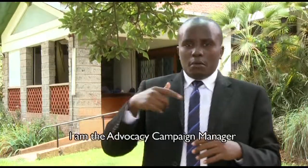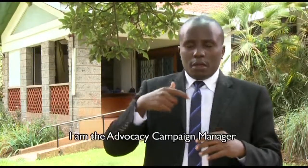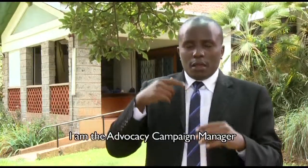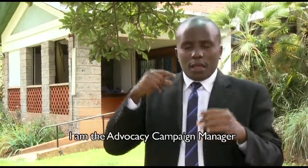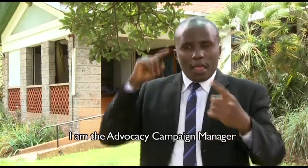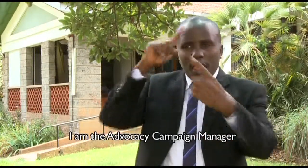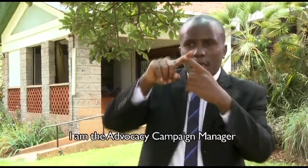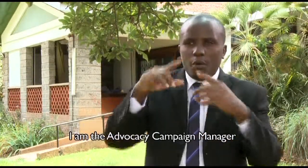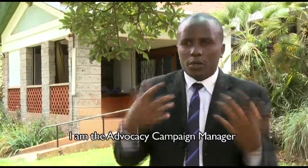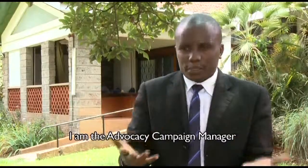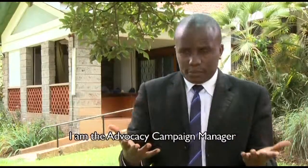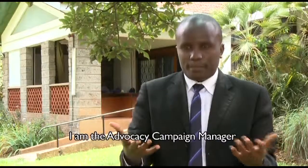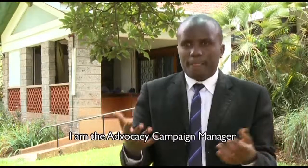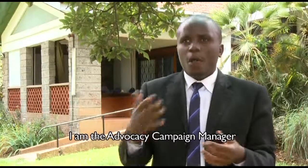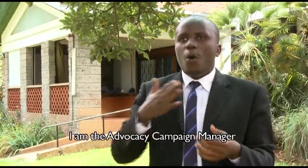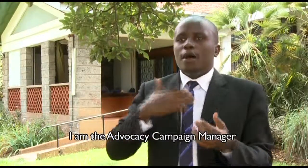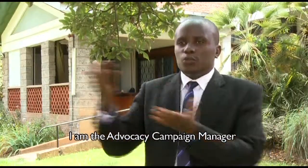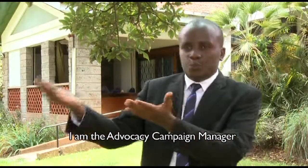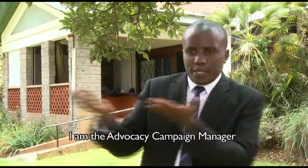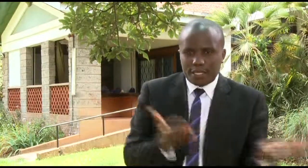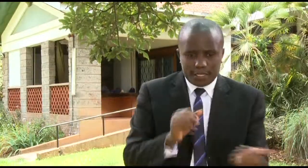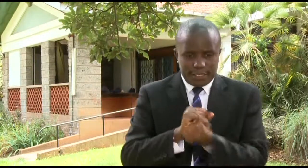I'm the Advocacy Campaign Manager,